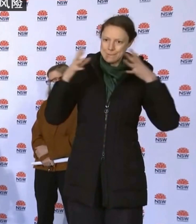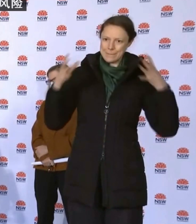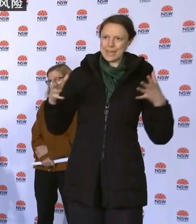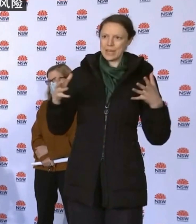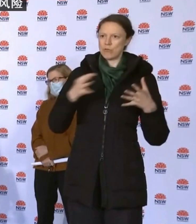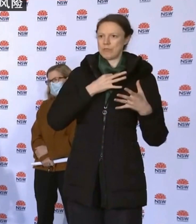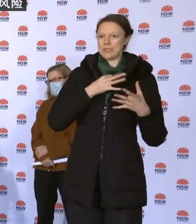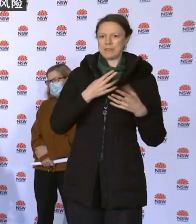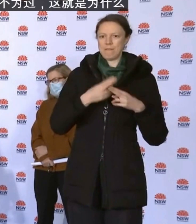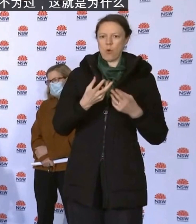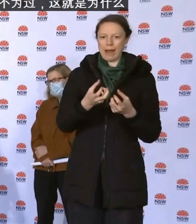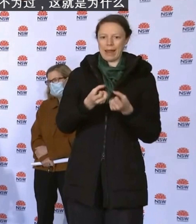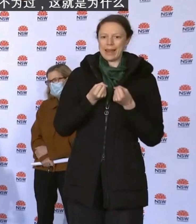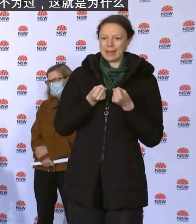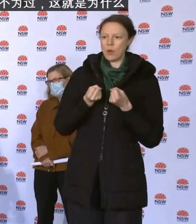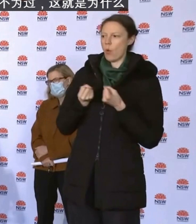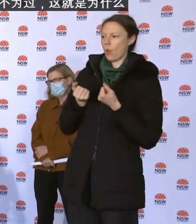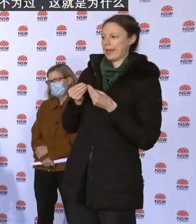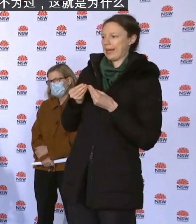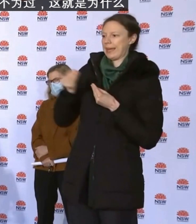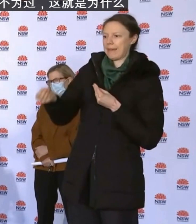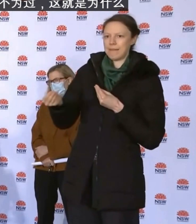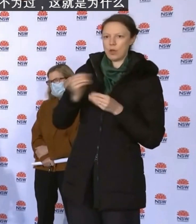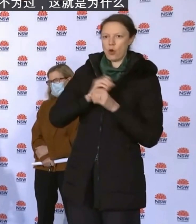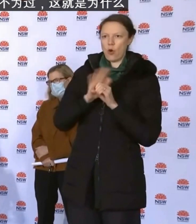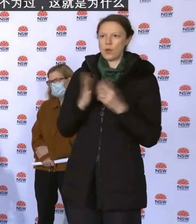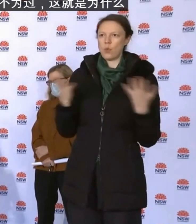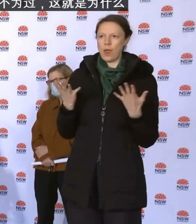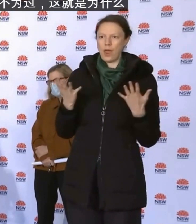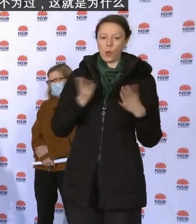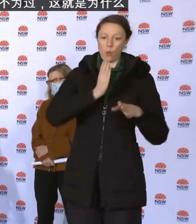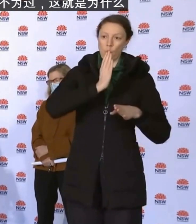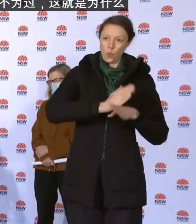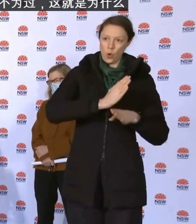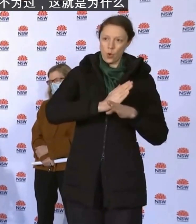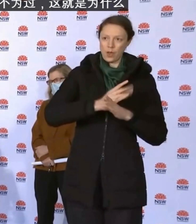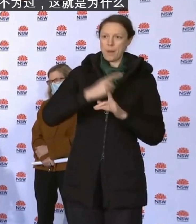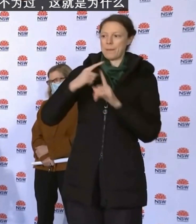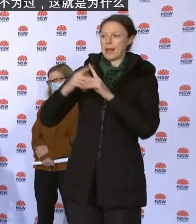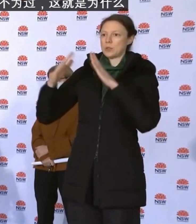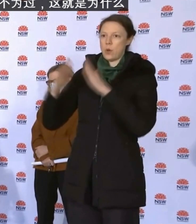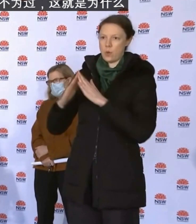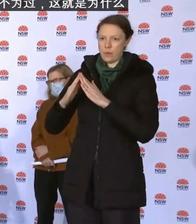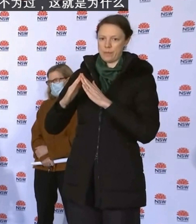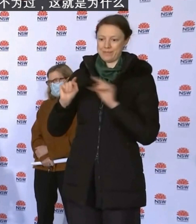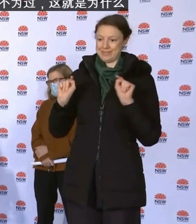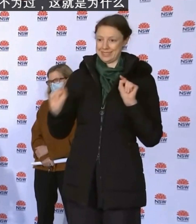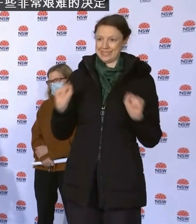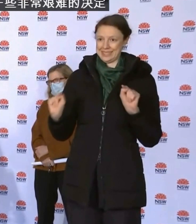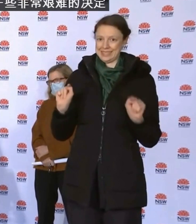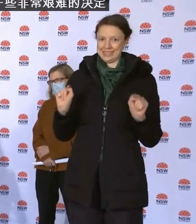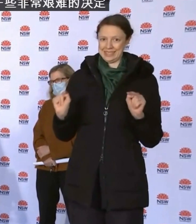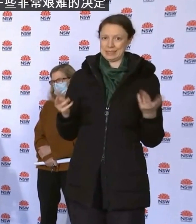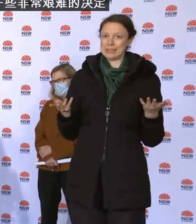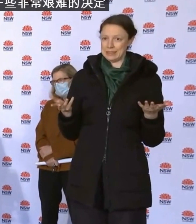or transmitting COVID are workplaces or the household. And we cannot stress that enough. That's why